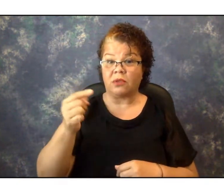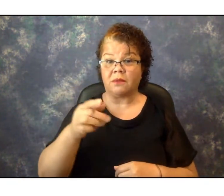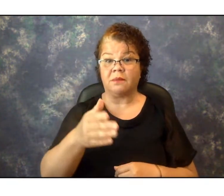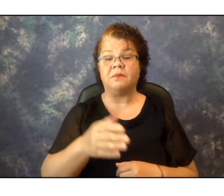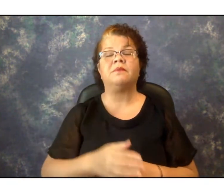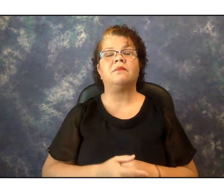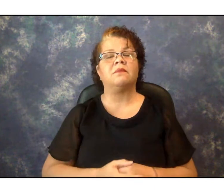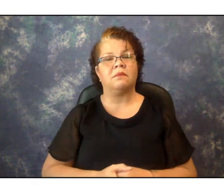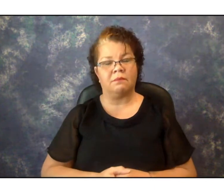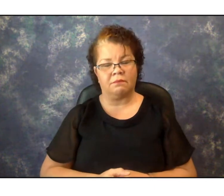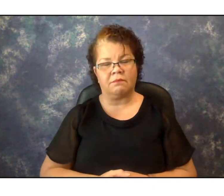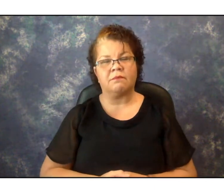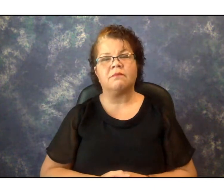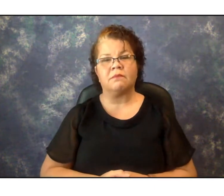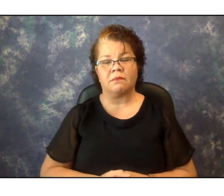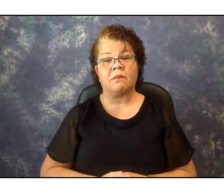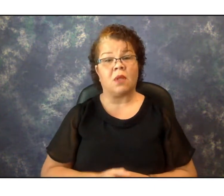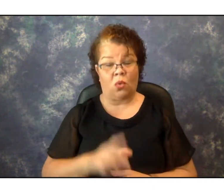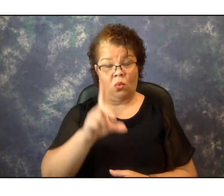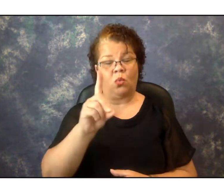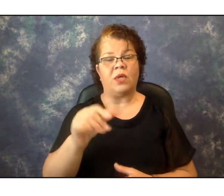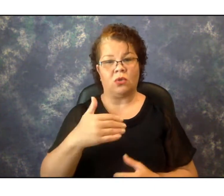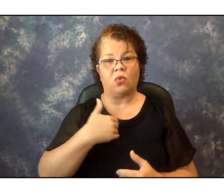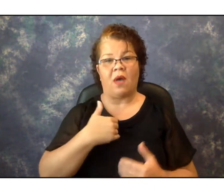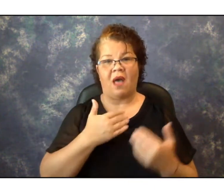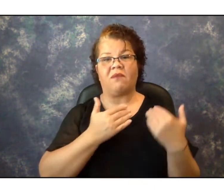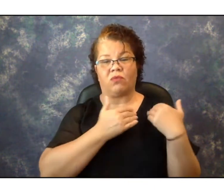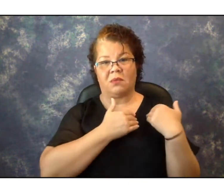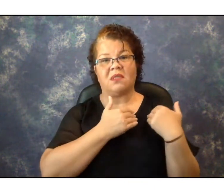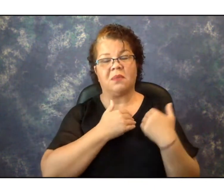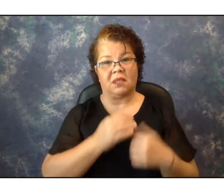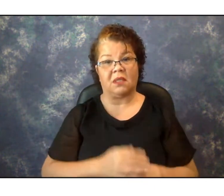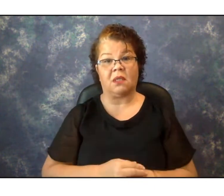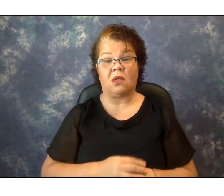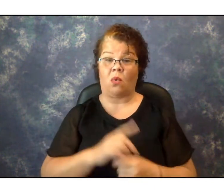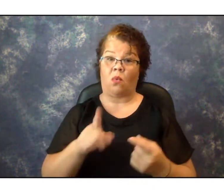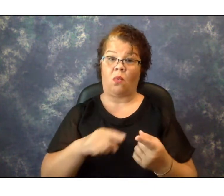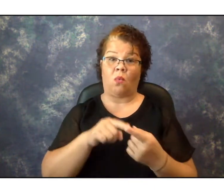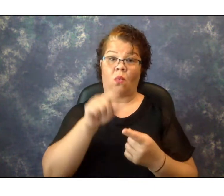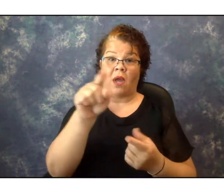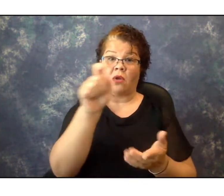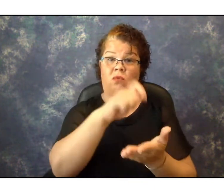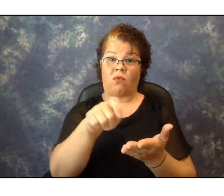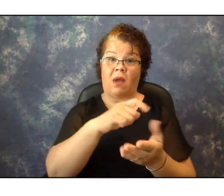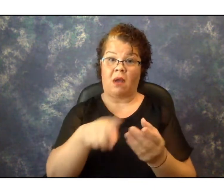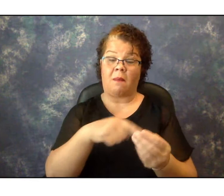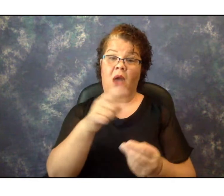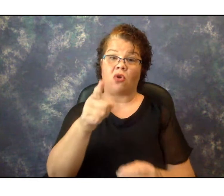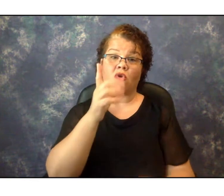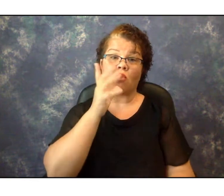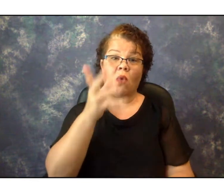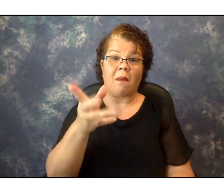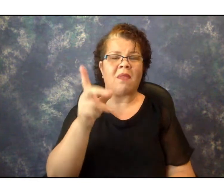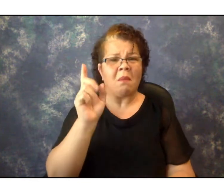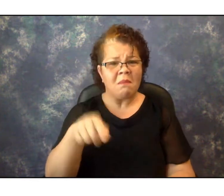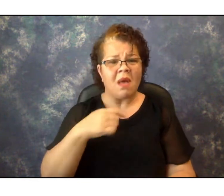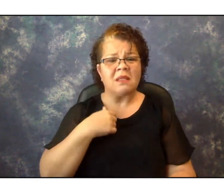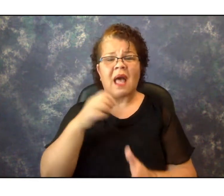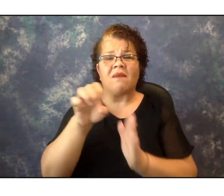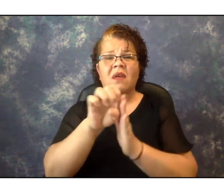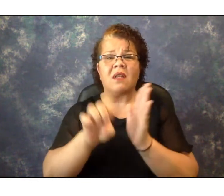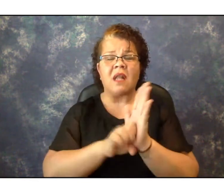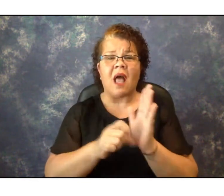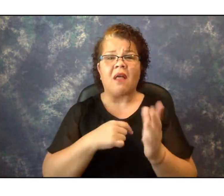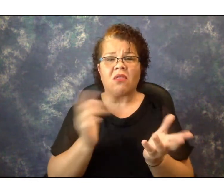very much a responsibility. I think when you write about your grandmother, you have to have an ethical conversation with yourself about